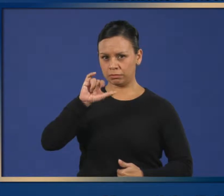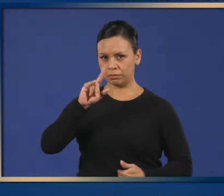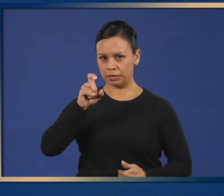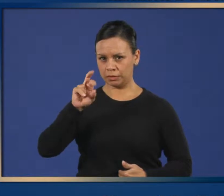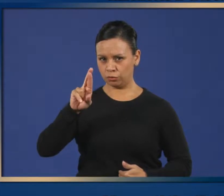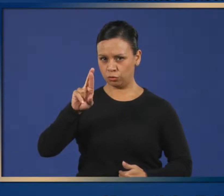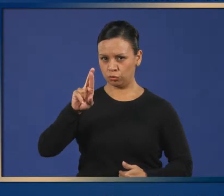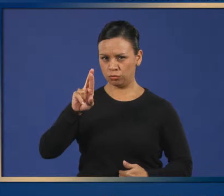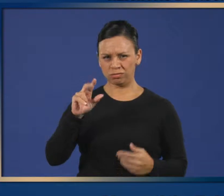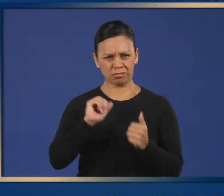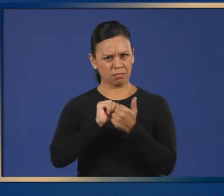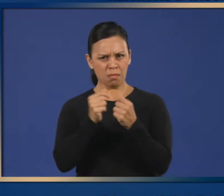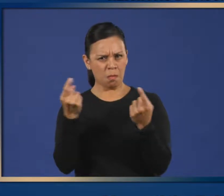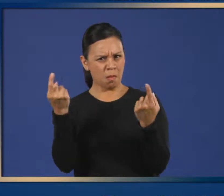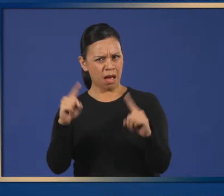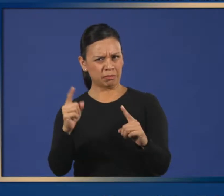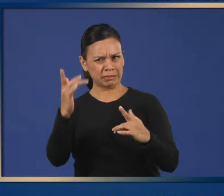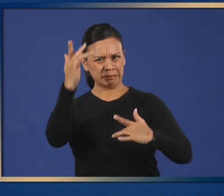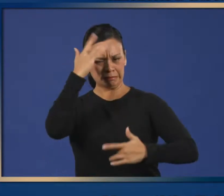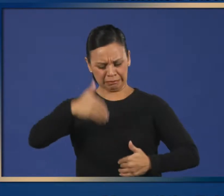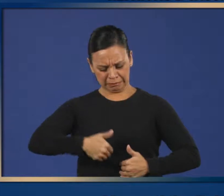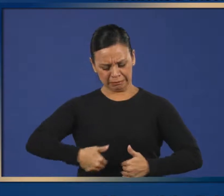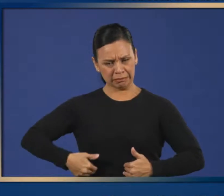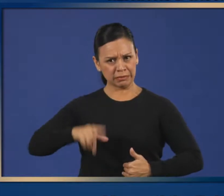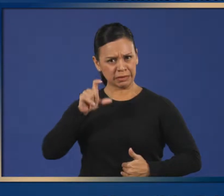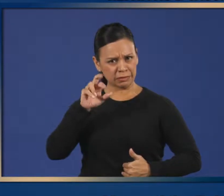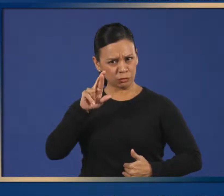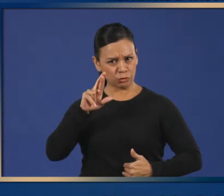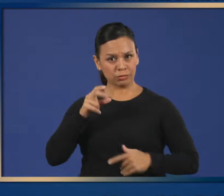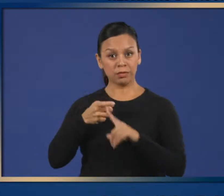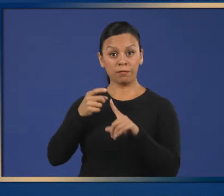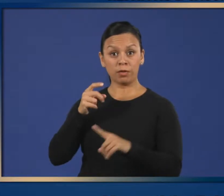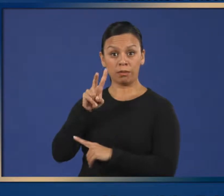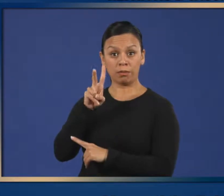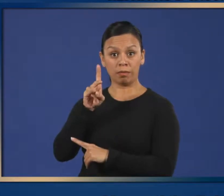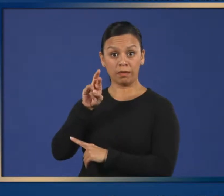It is caused by the hepatitis B virus,